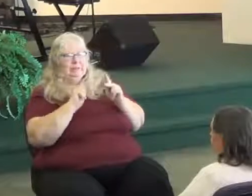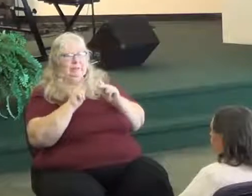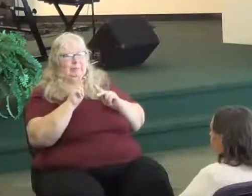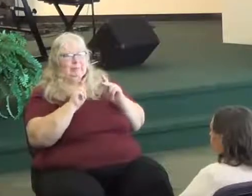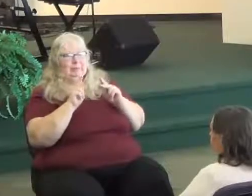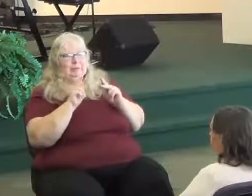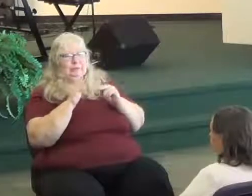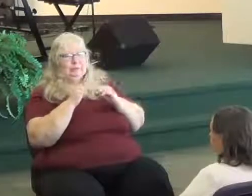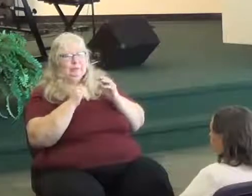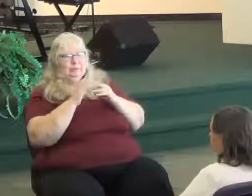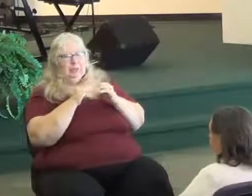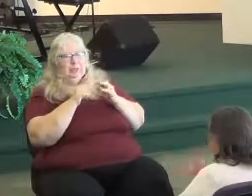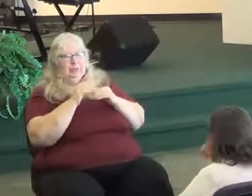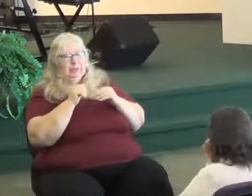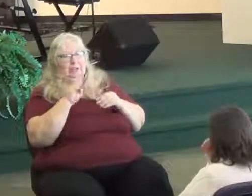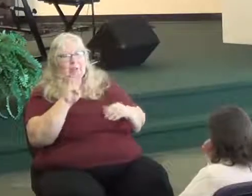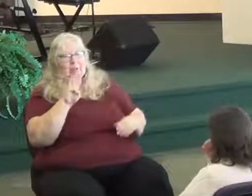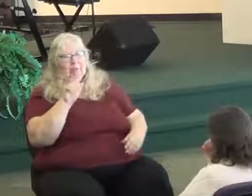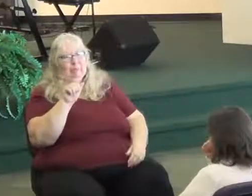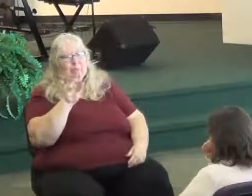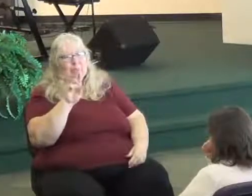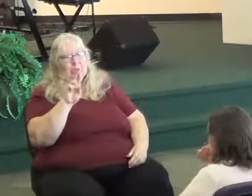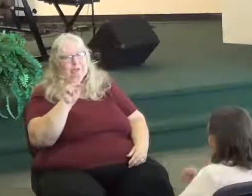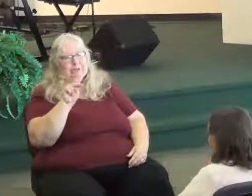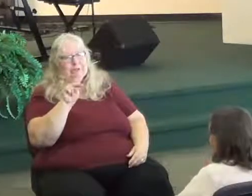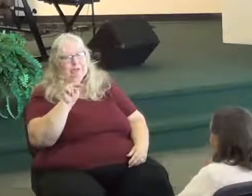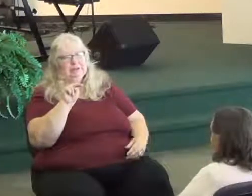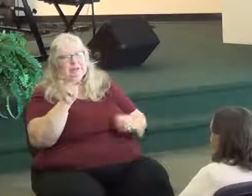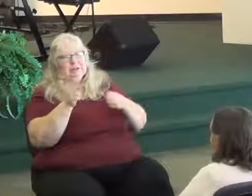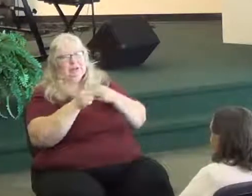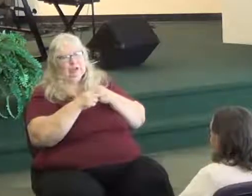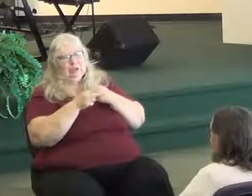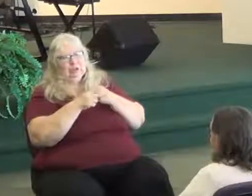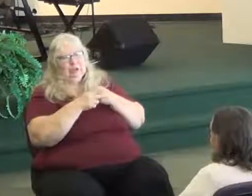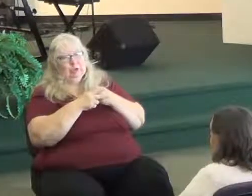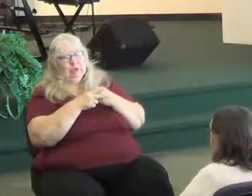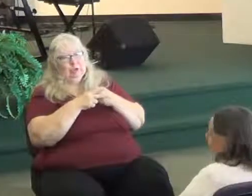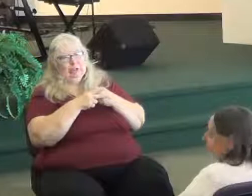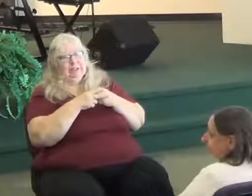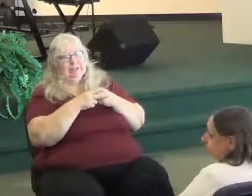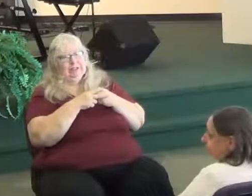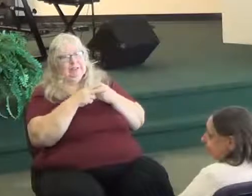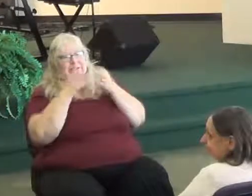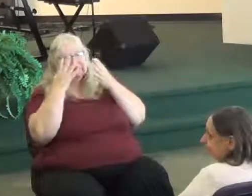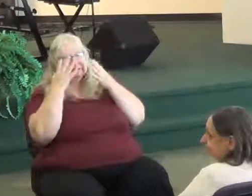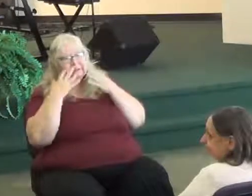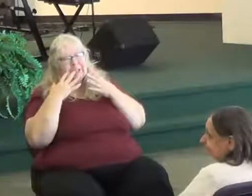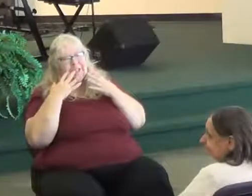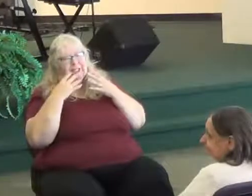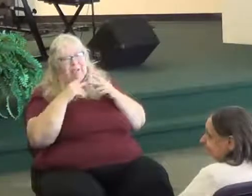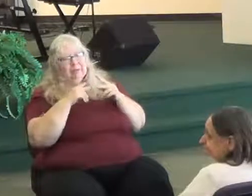store, they're in sad shape. God blesses us to give.